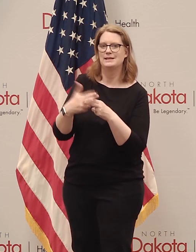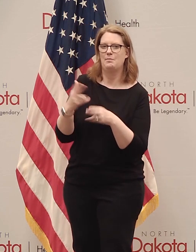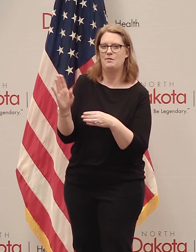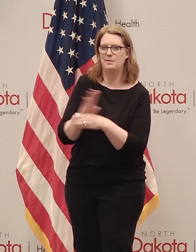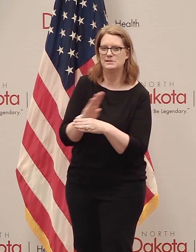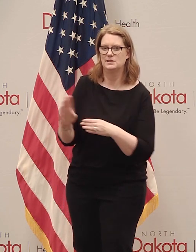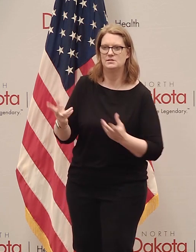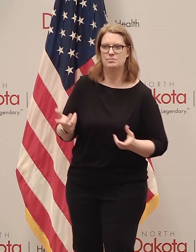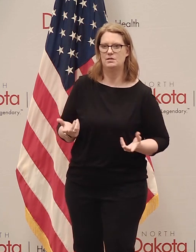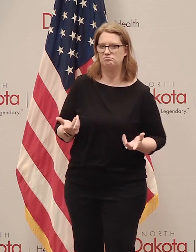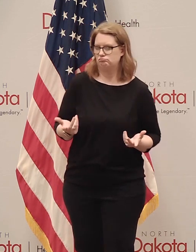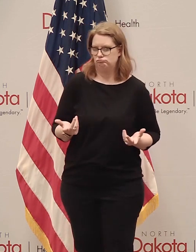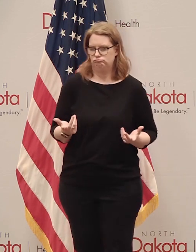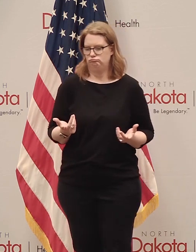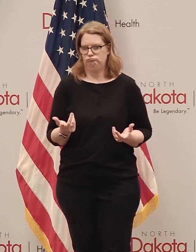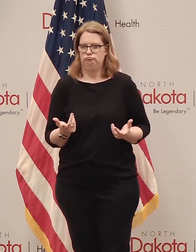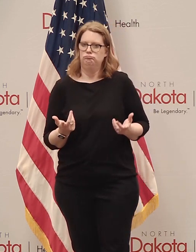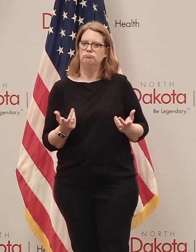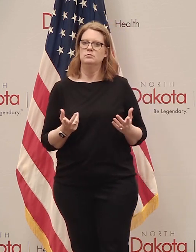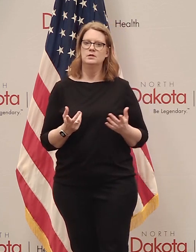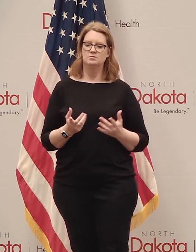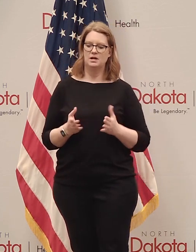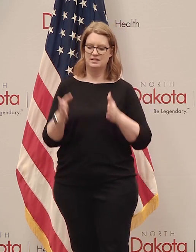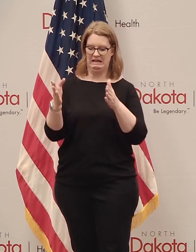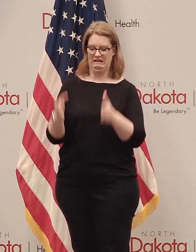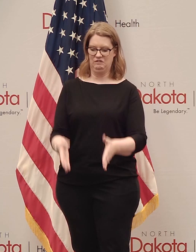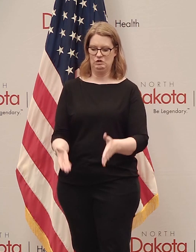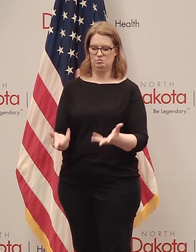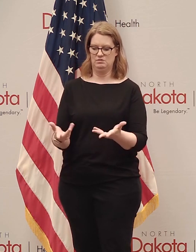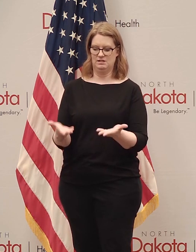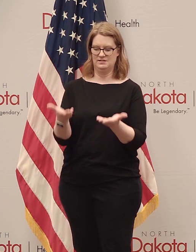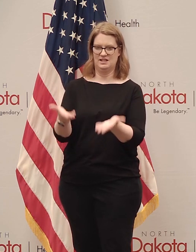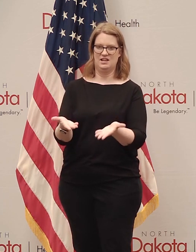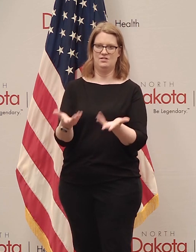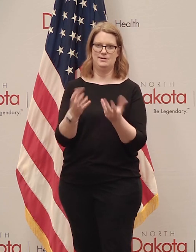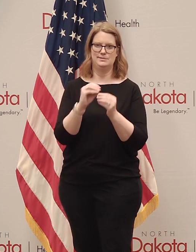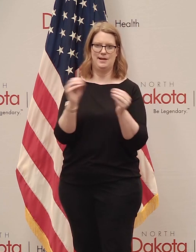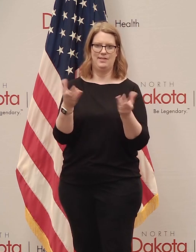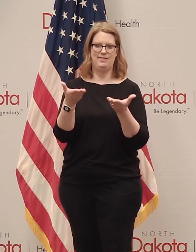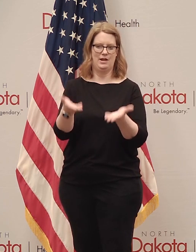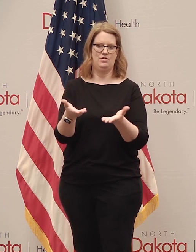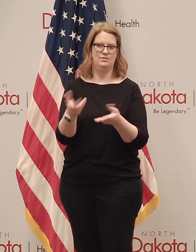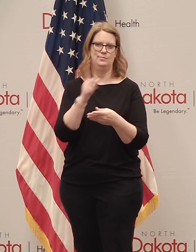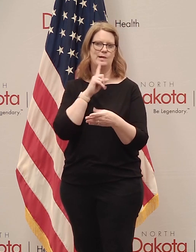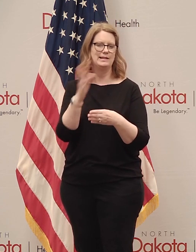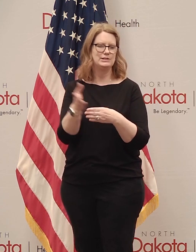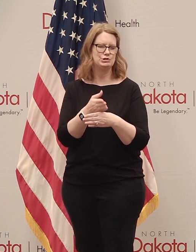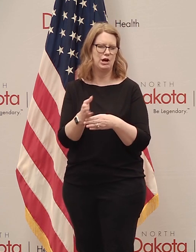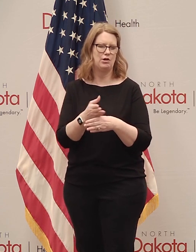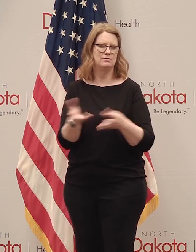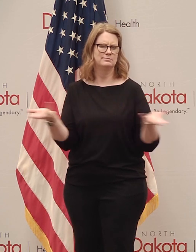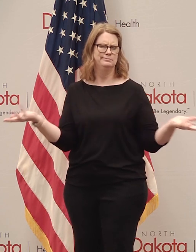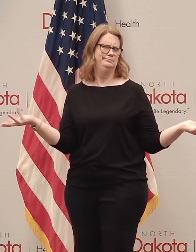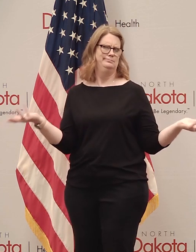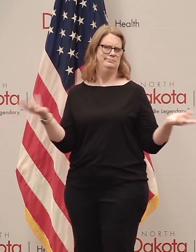business, but there's nothing about the individual that exists to be shared with anybody else. So that's the part that's